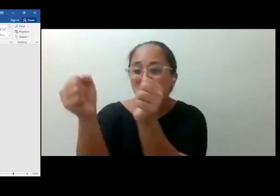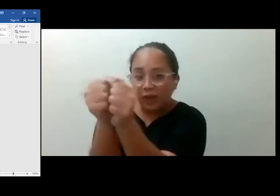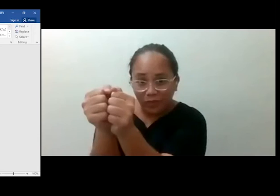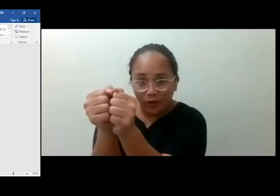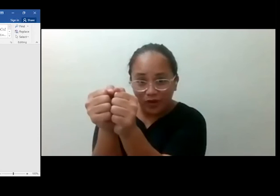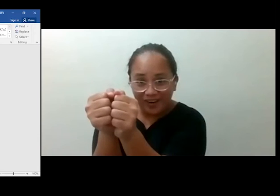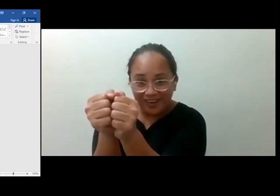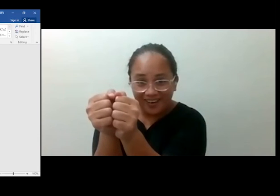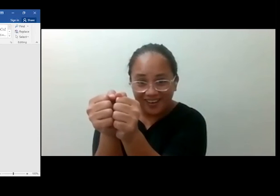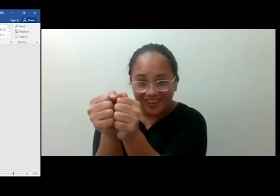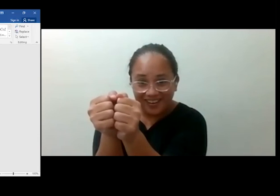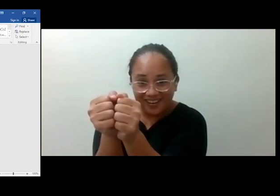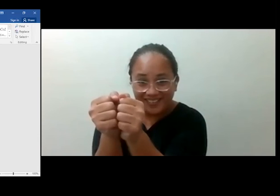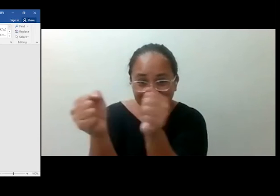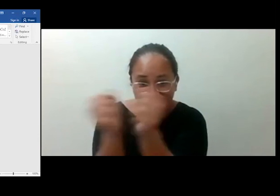together, all together.